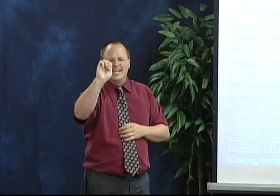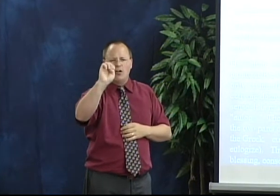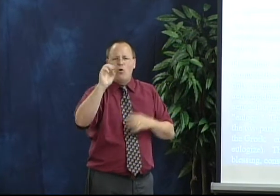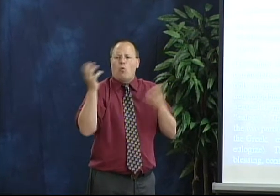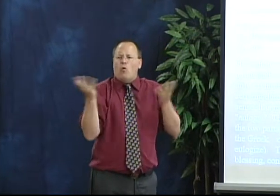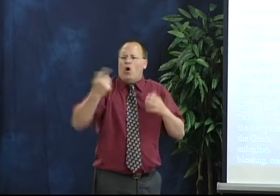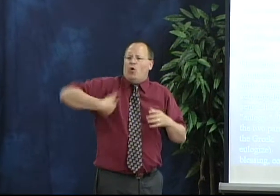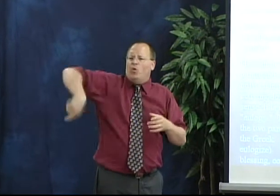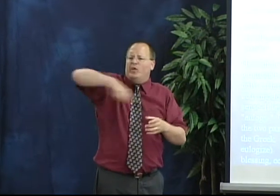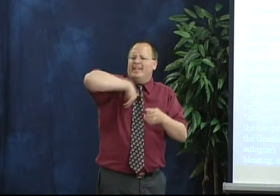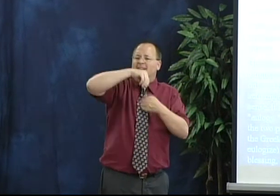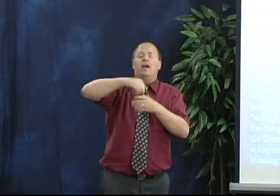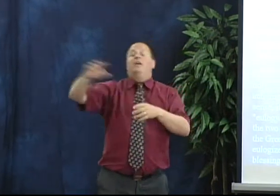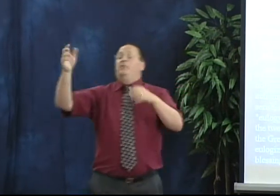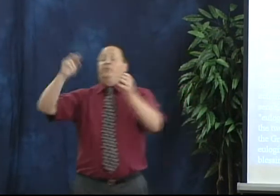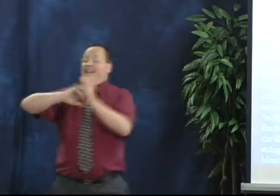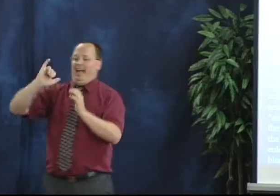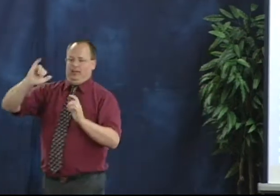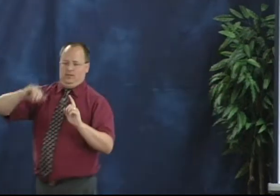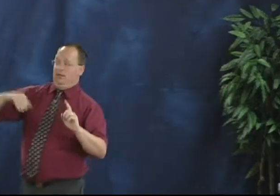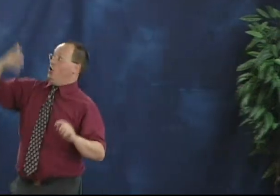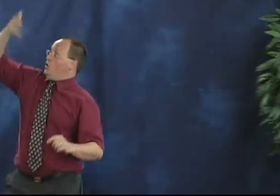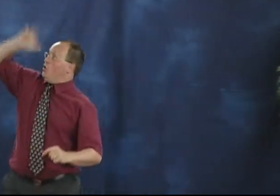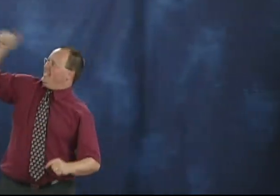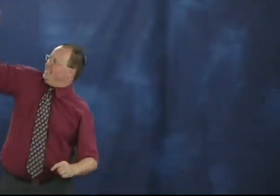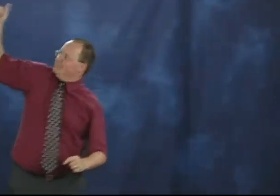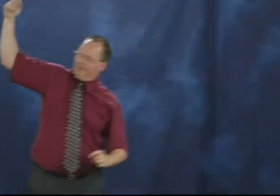refers to the state we are in.